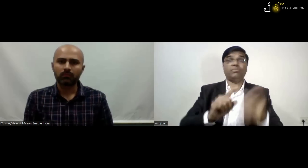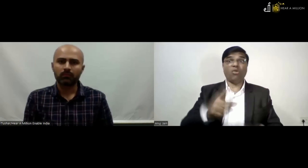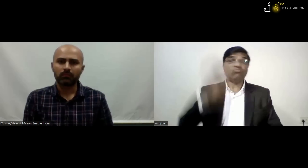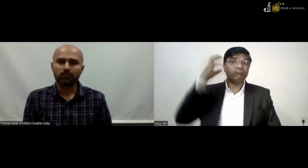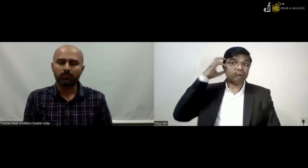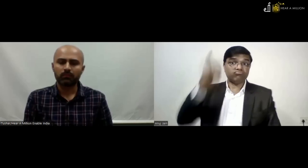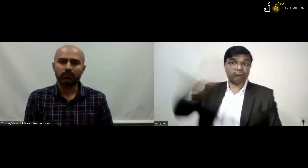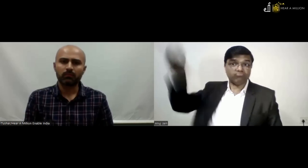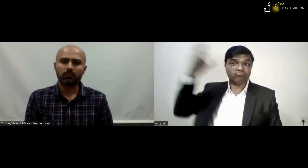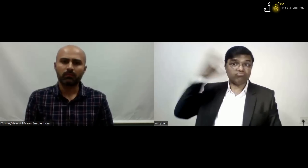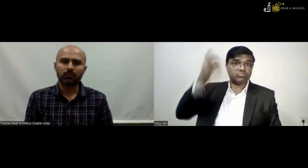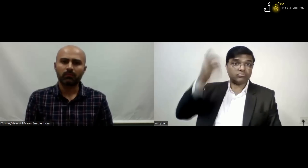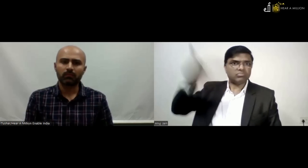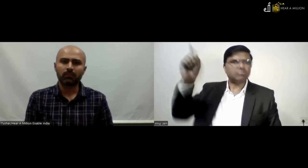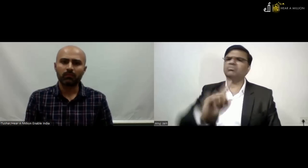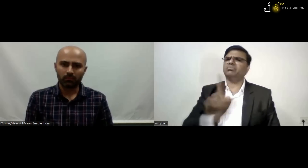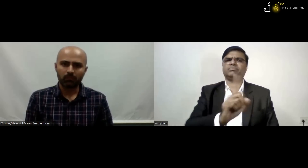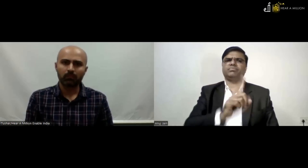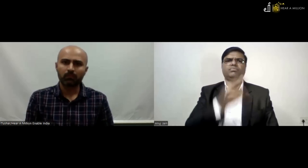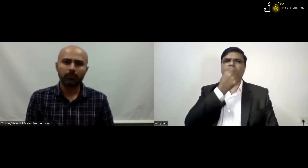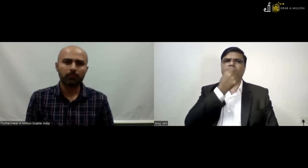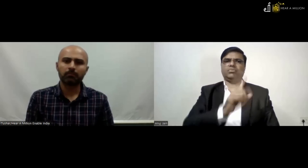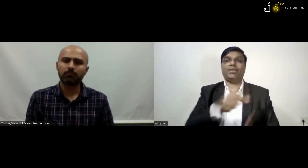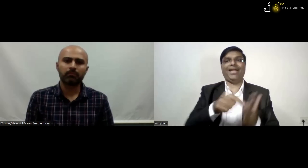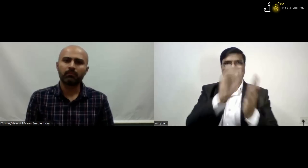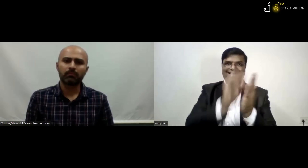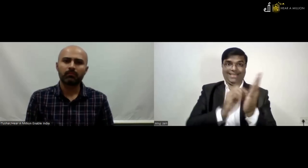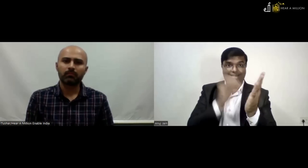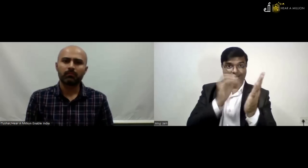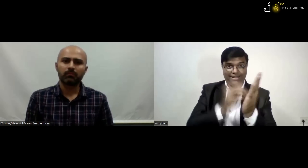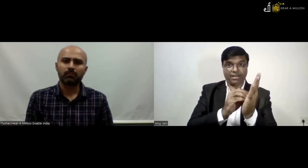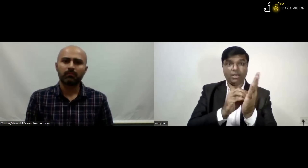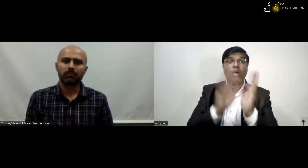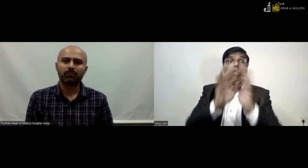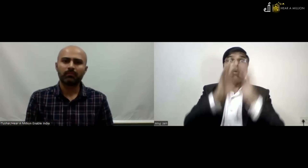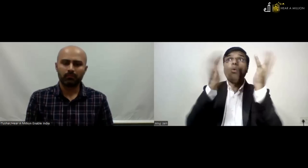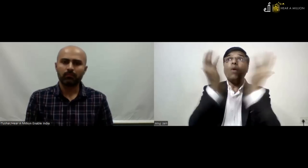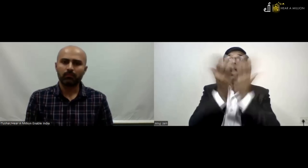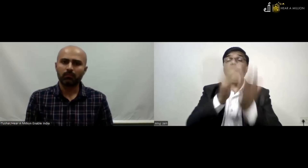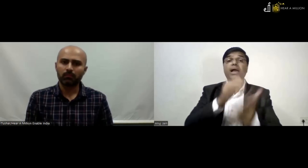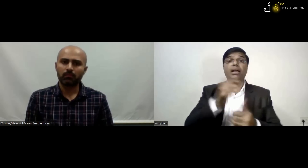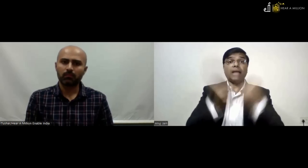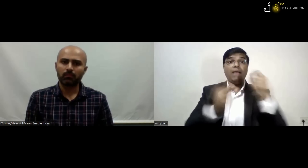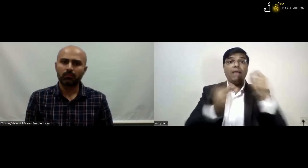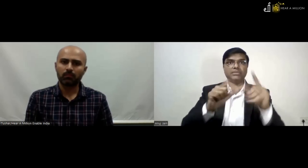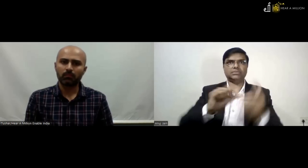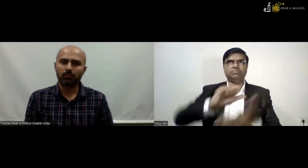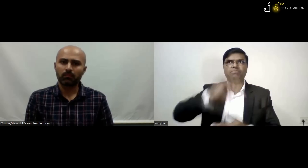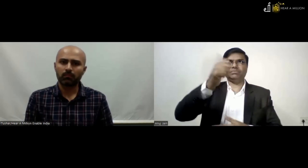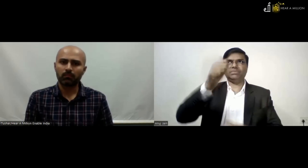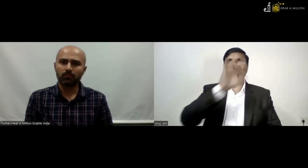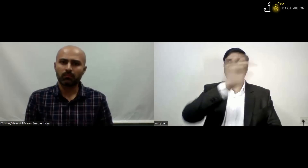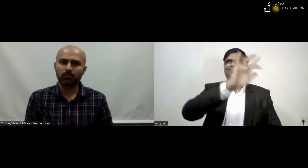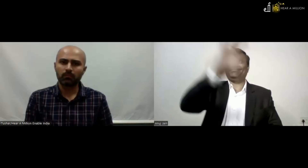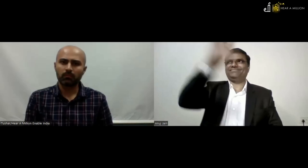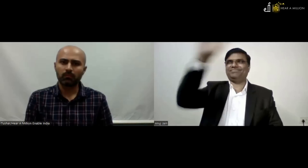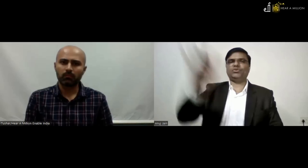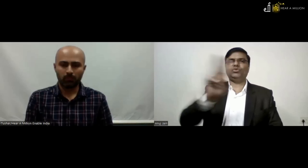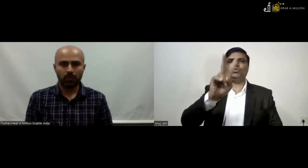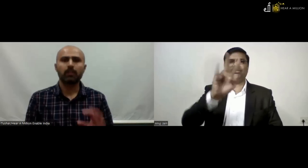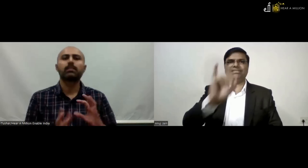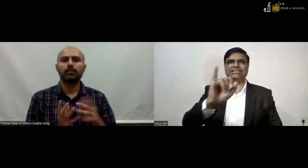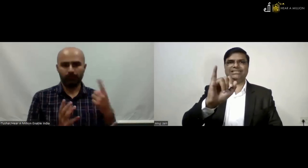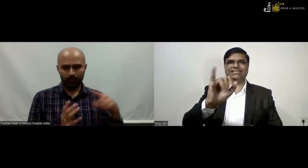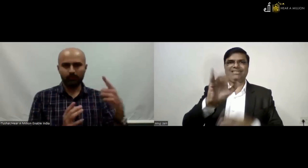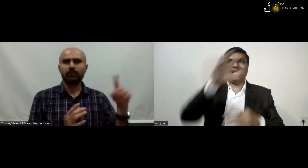and a hearing candidate. But if you have to go for audiology and a medical certificate again, we told them that